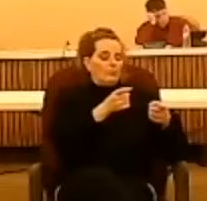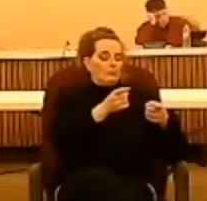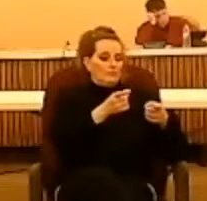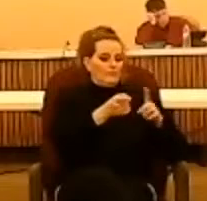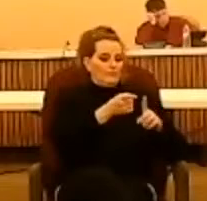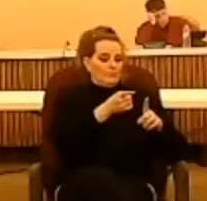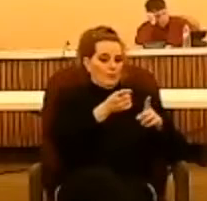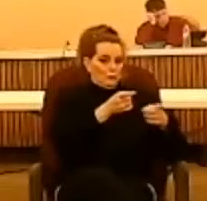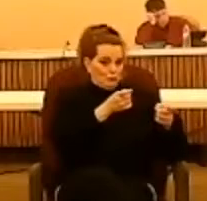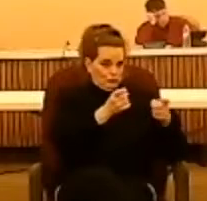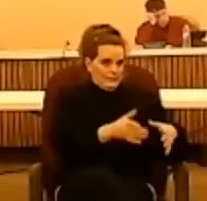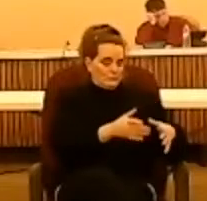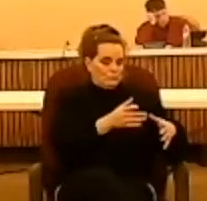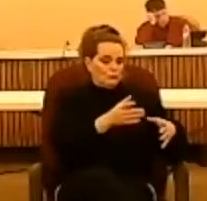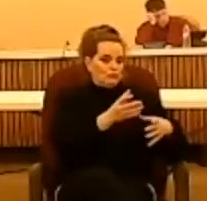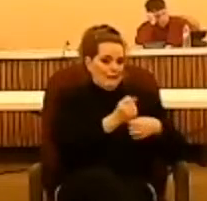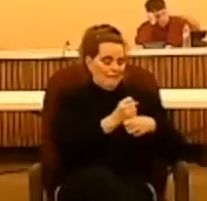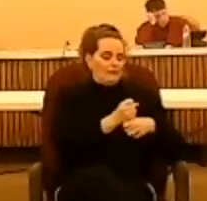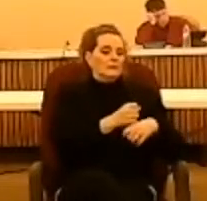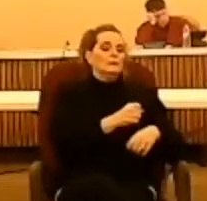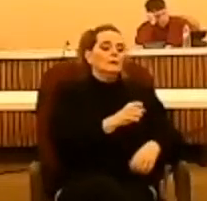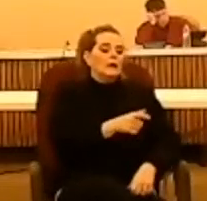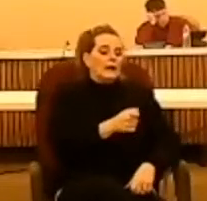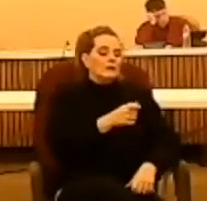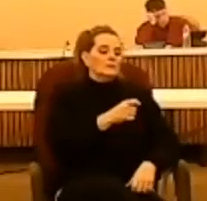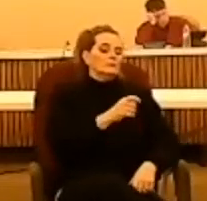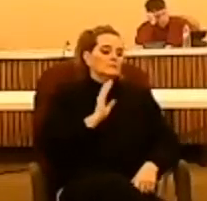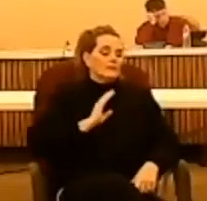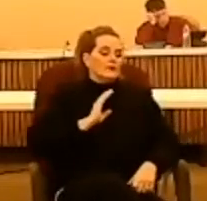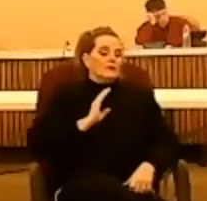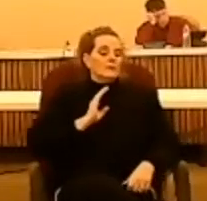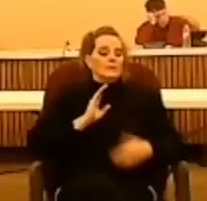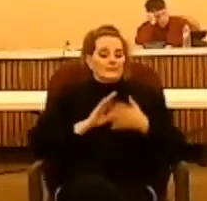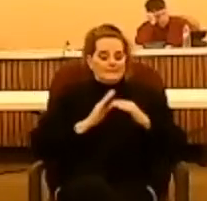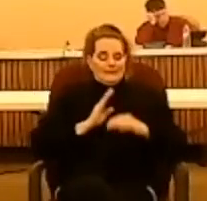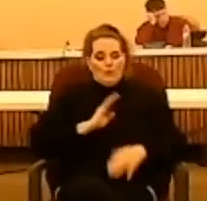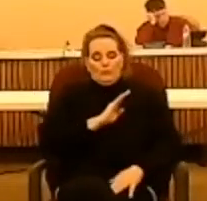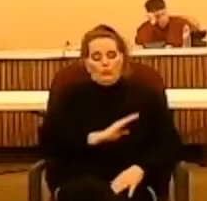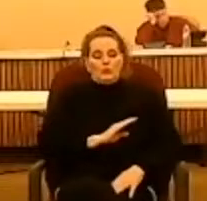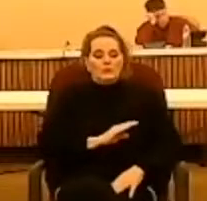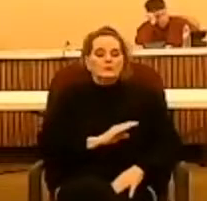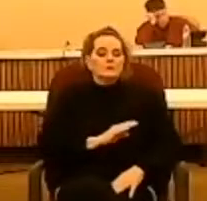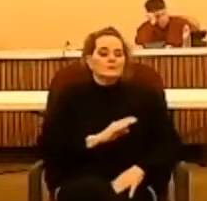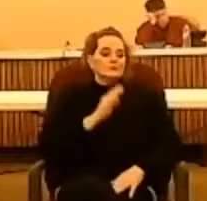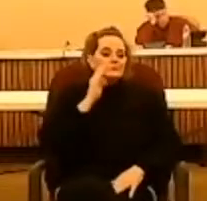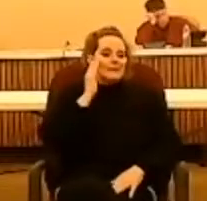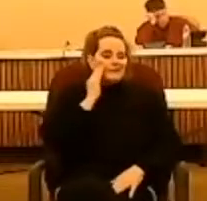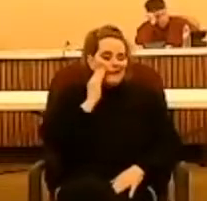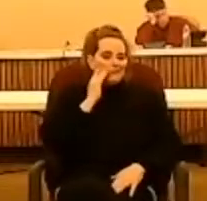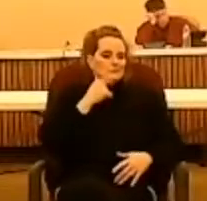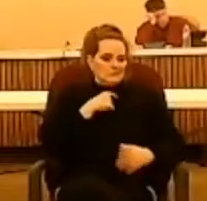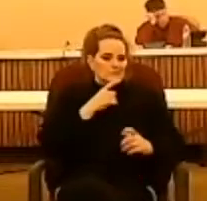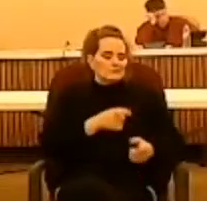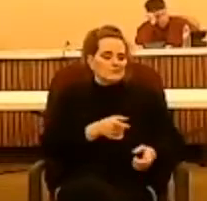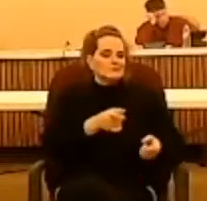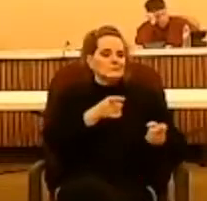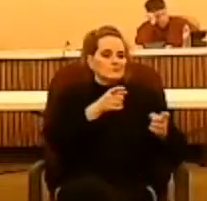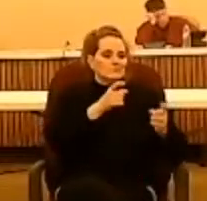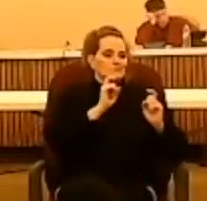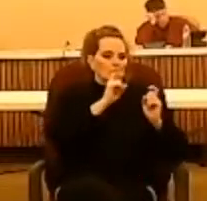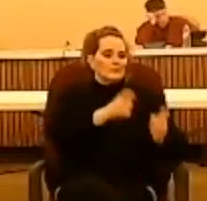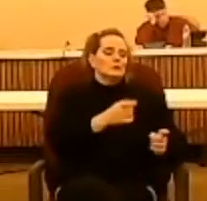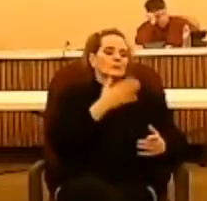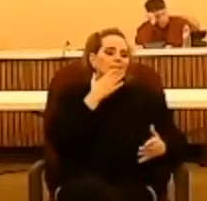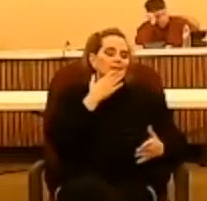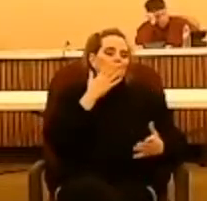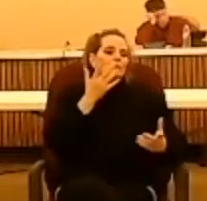it resolved that the town board acknowledges this donation and thanks the Friends and Foundation of the Rochester Public Library for its